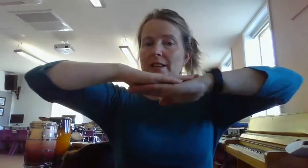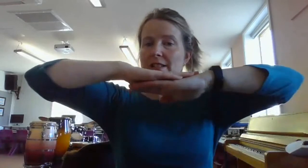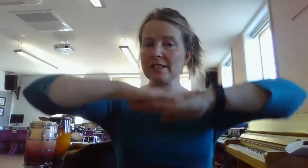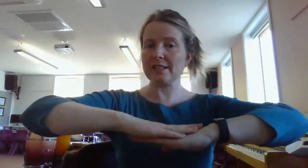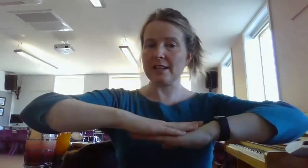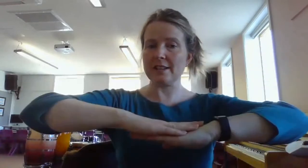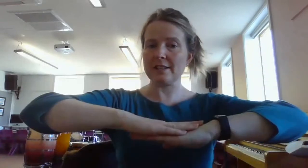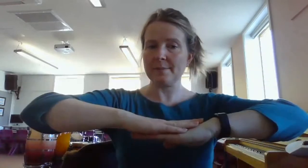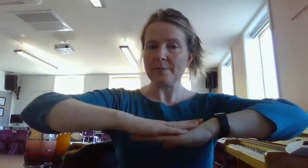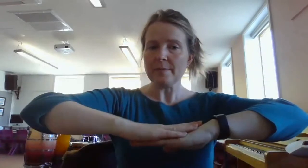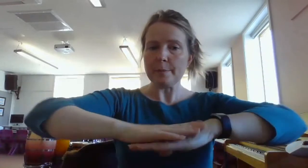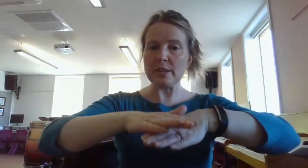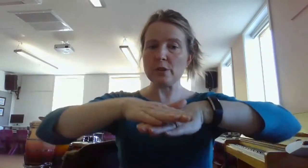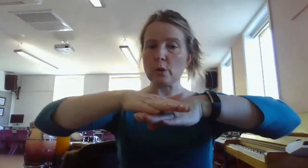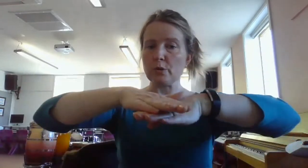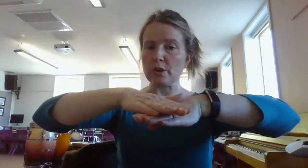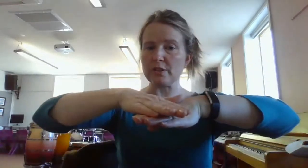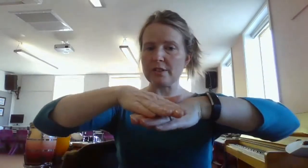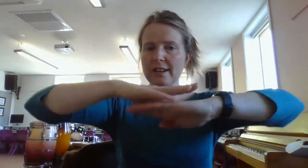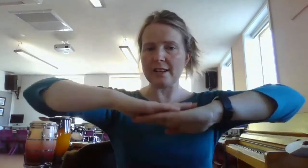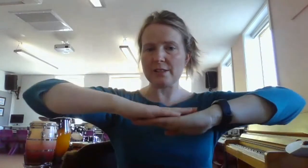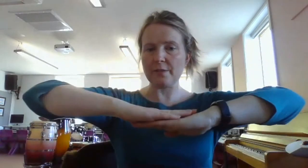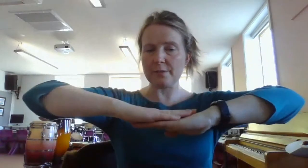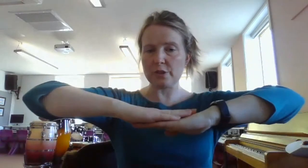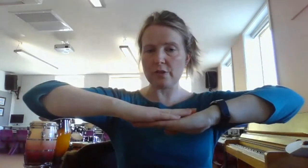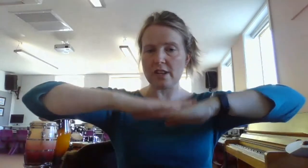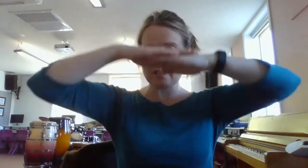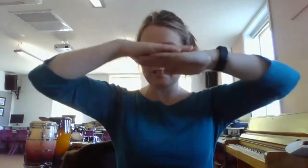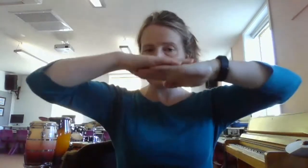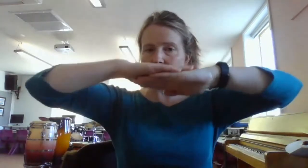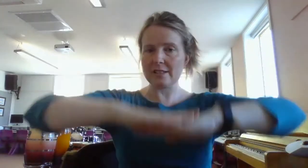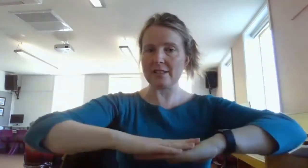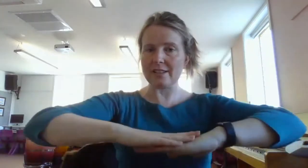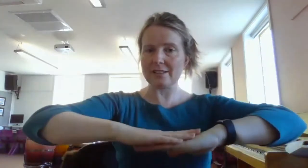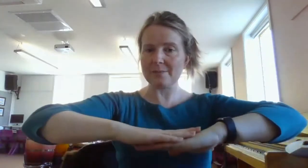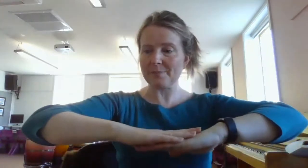To sit. It's not crossed, it's straight. To sit.